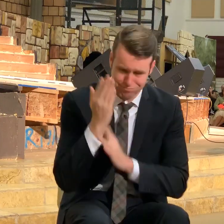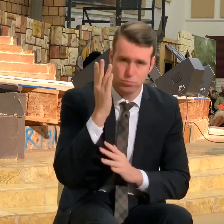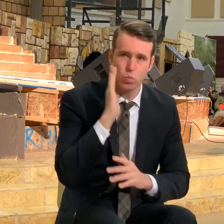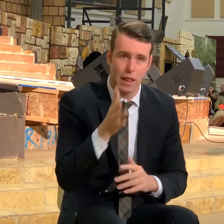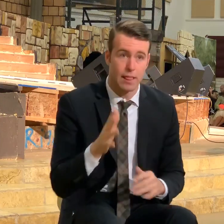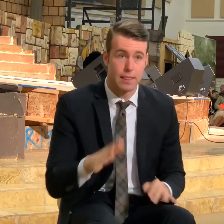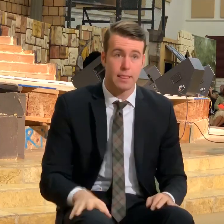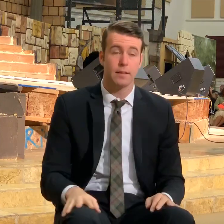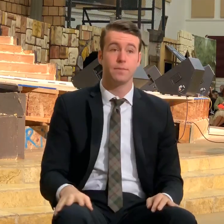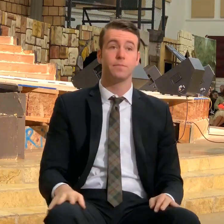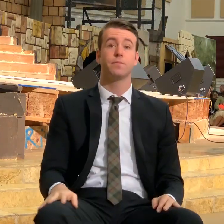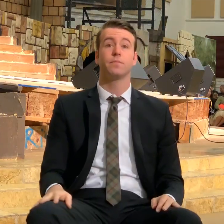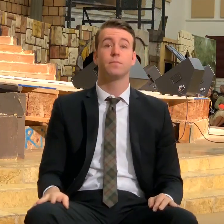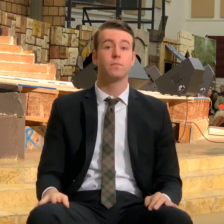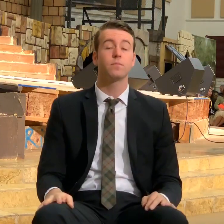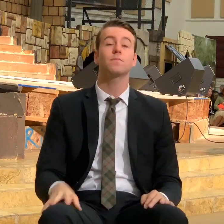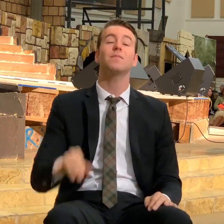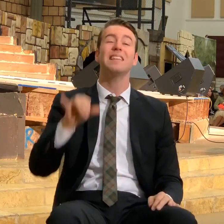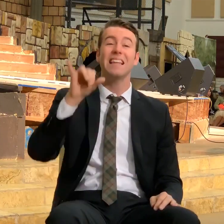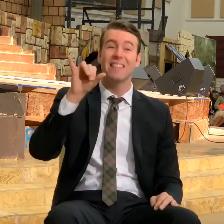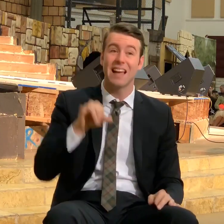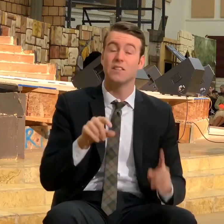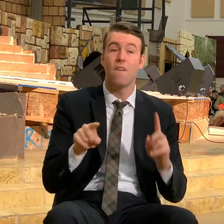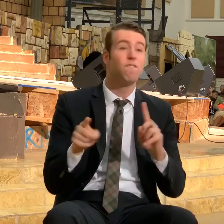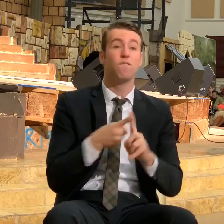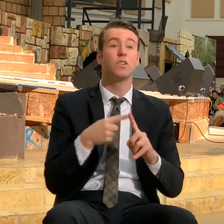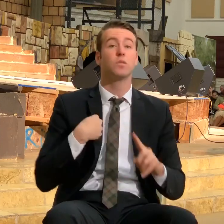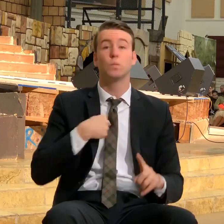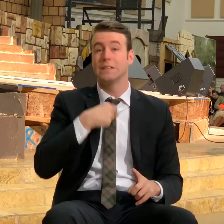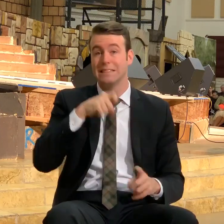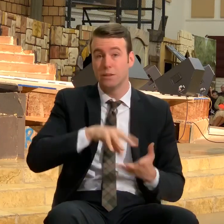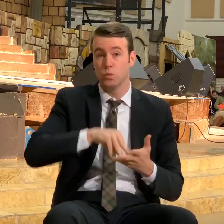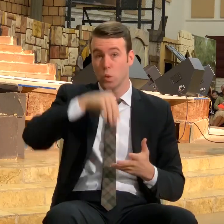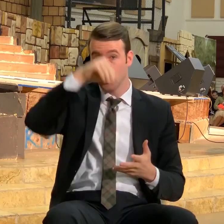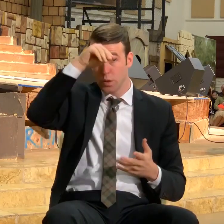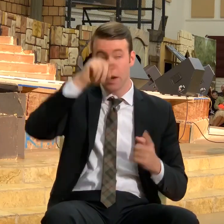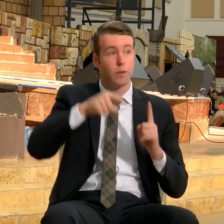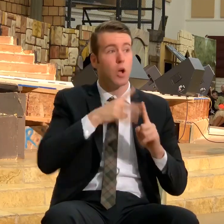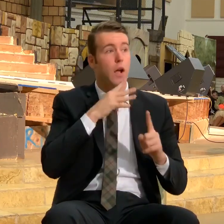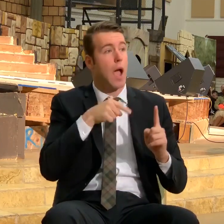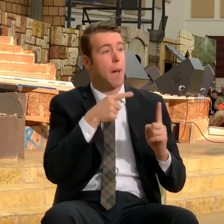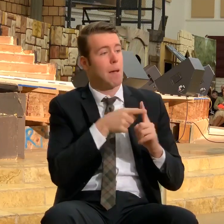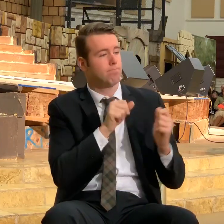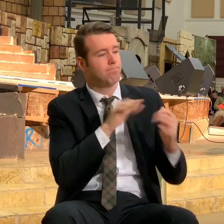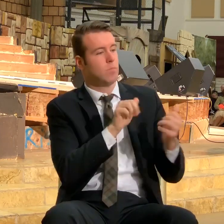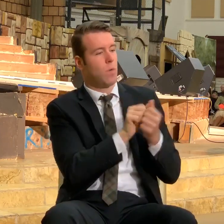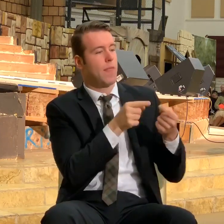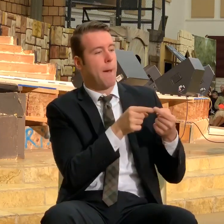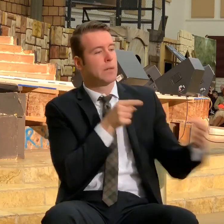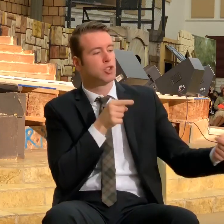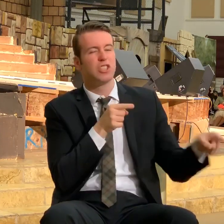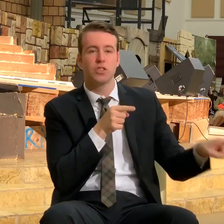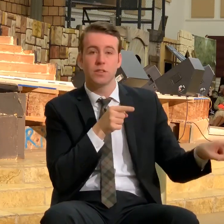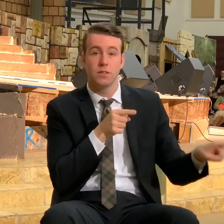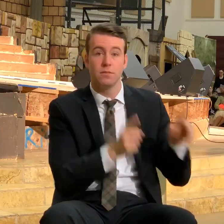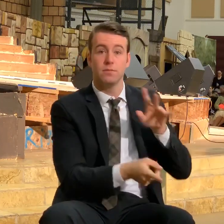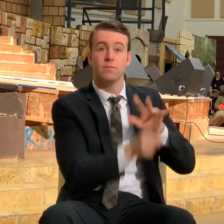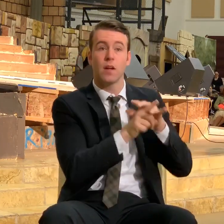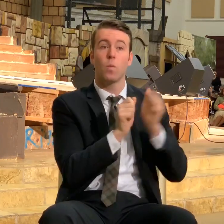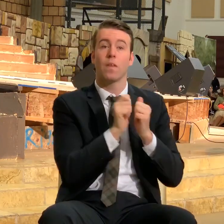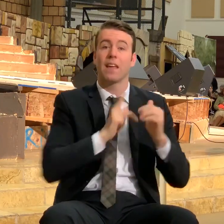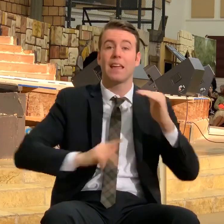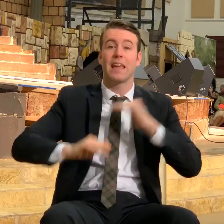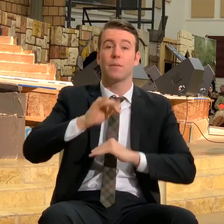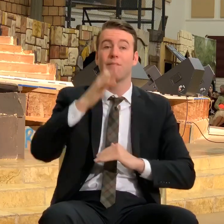thing. So that's one of the first things to learn about dealing with opposition when it comes to the kingdom of